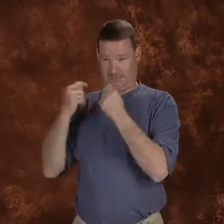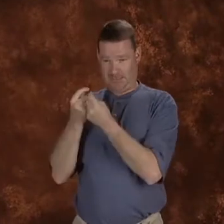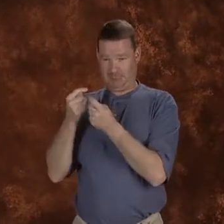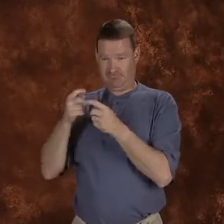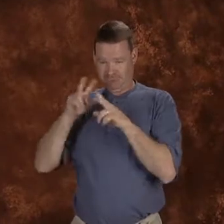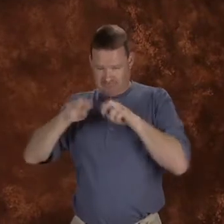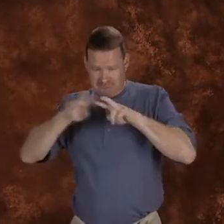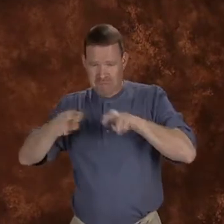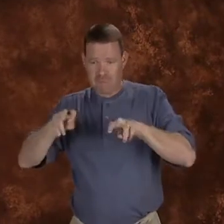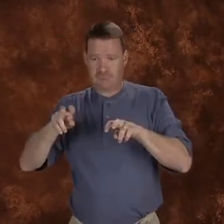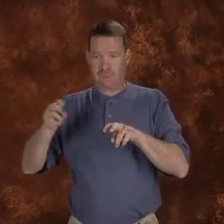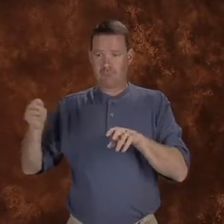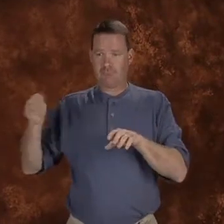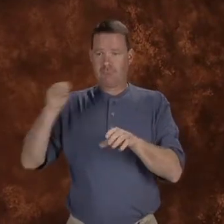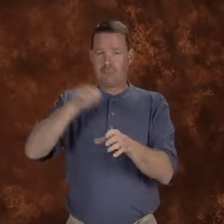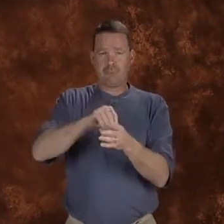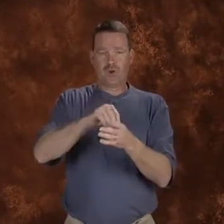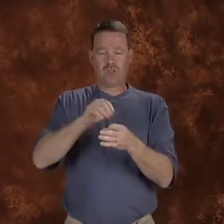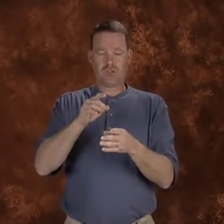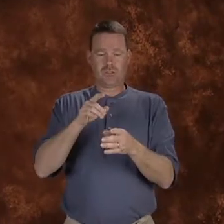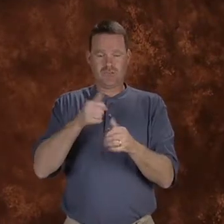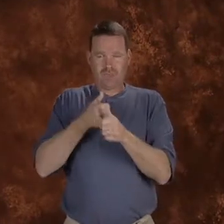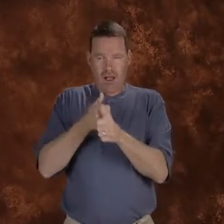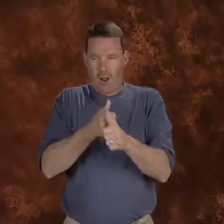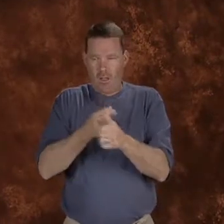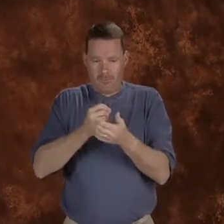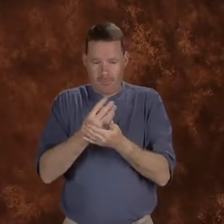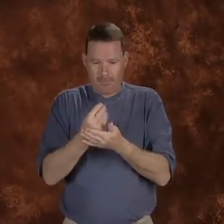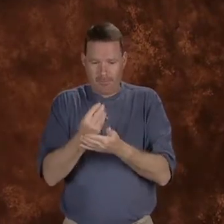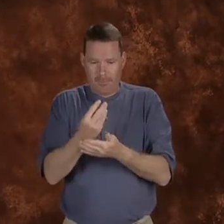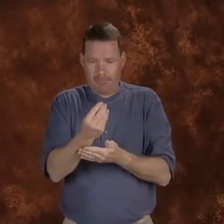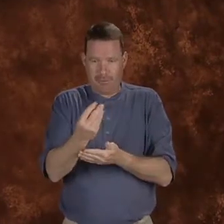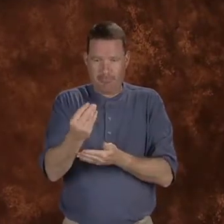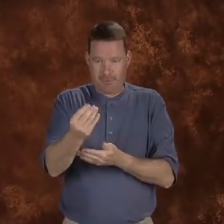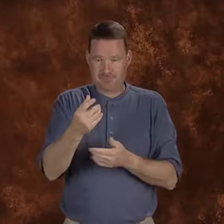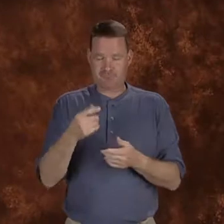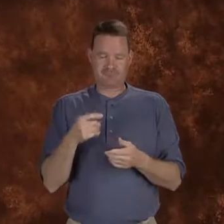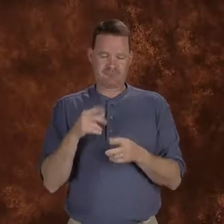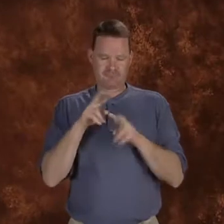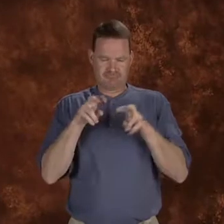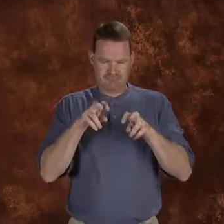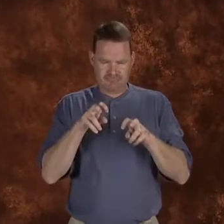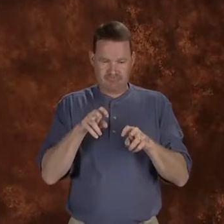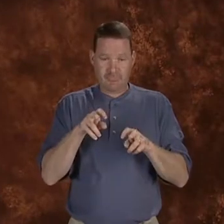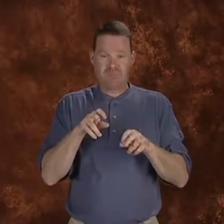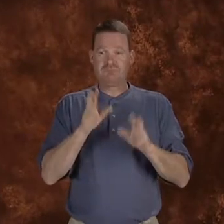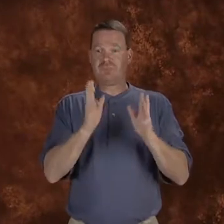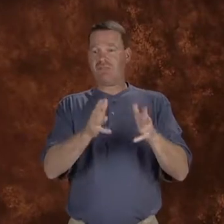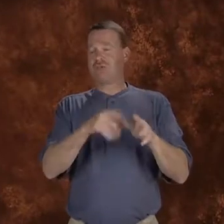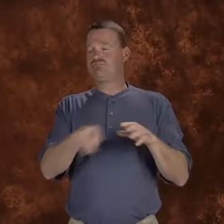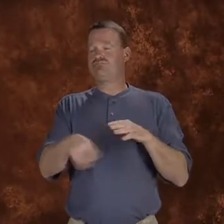Because of whales' size, they may seem like they move slowly.